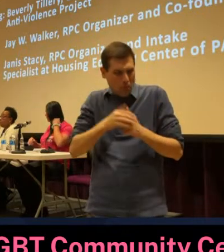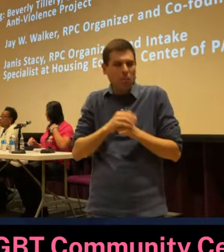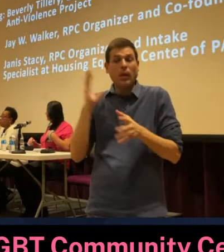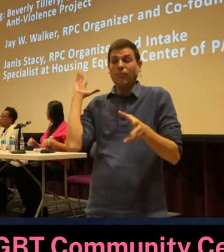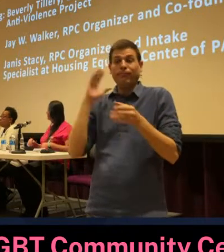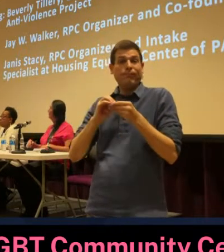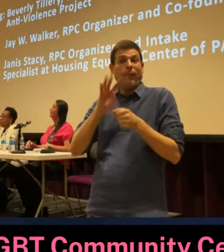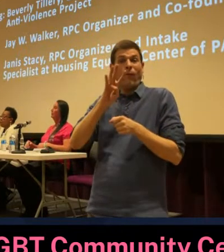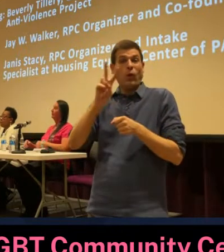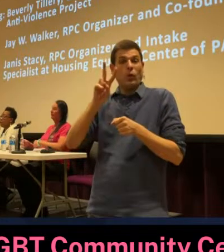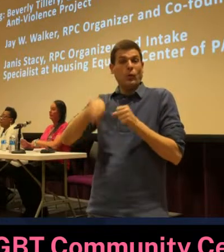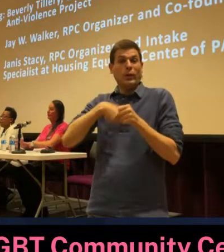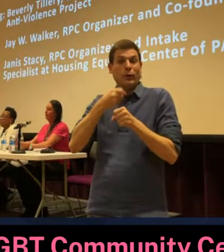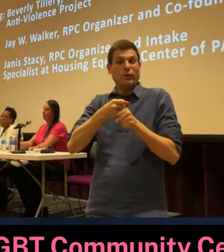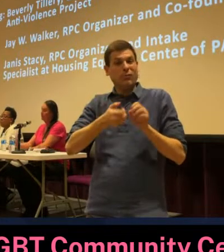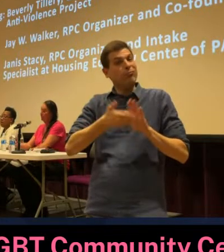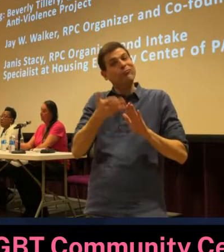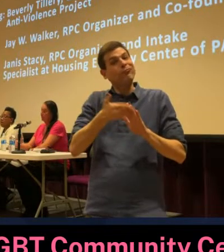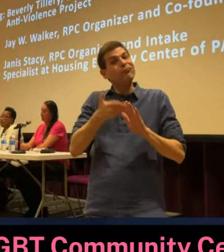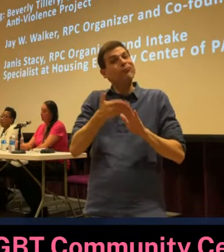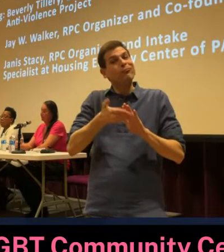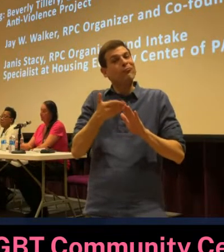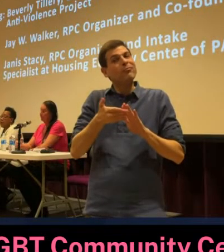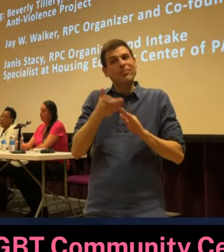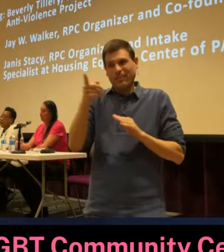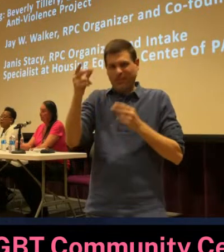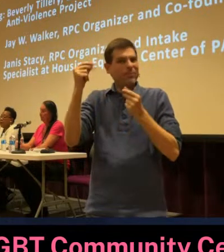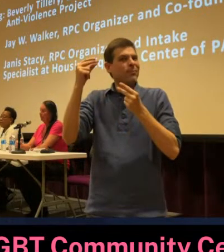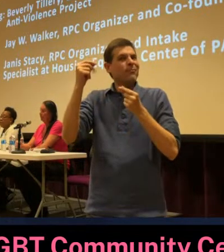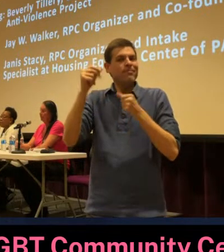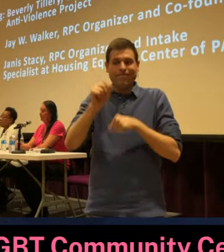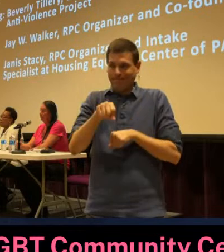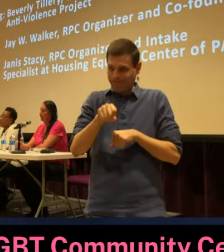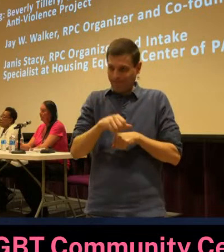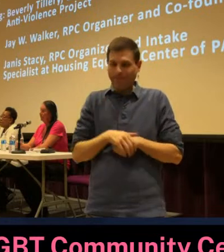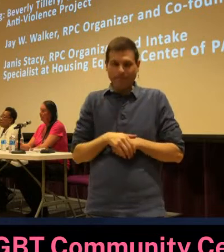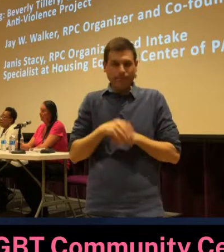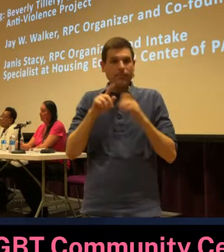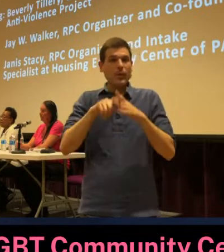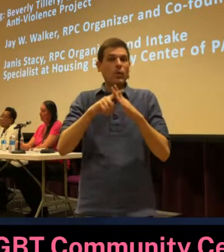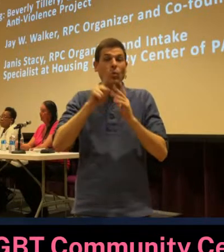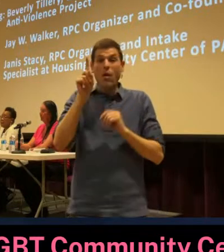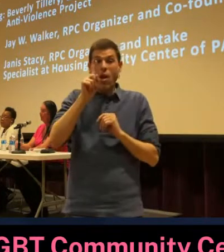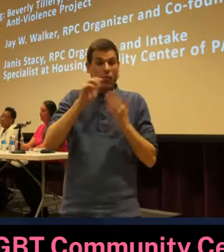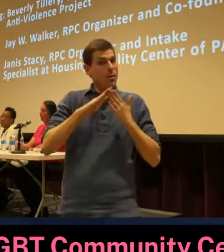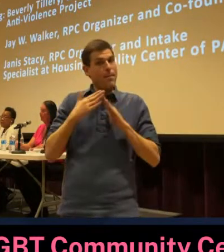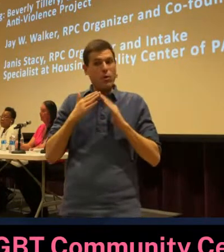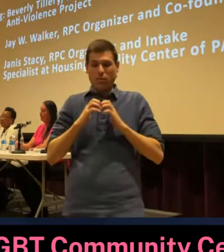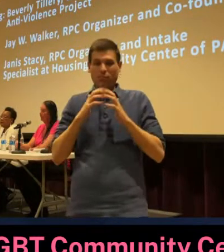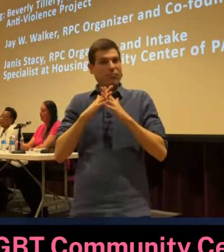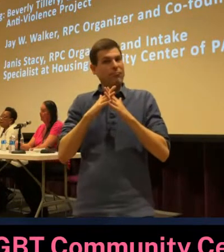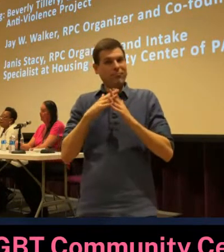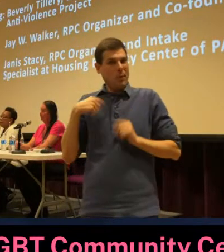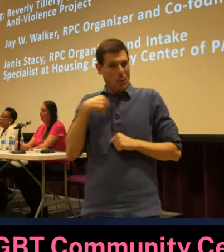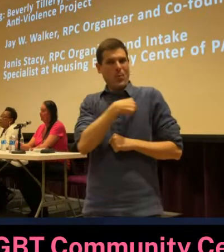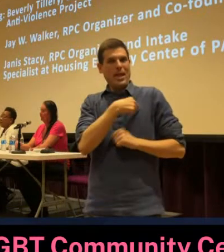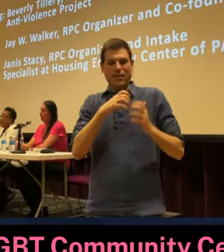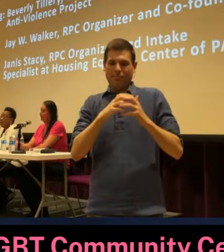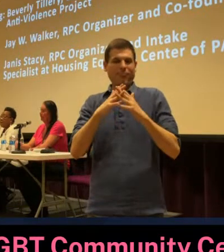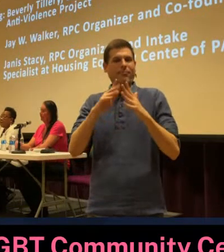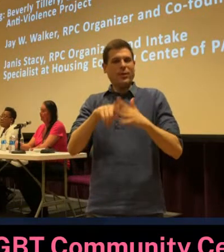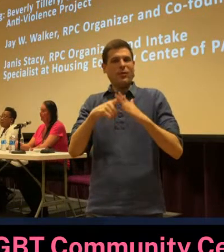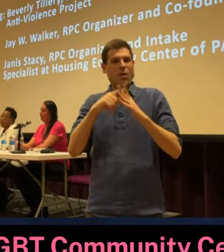42 years. It started by folks in the community who are experiencing